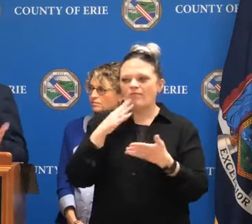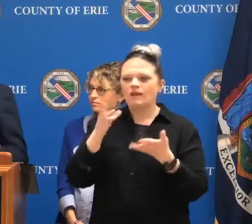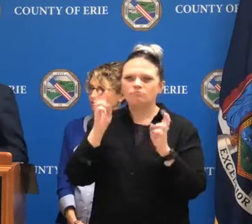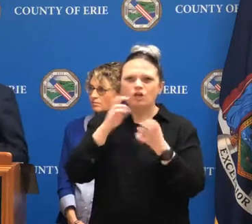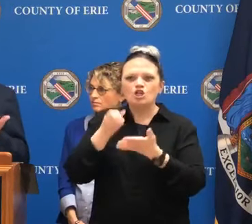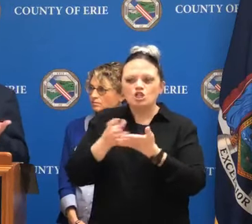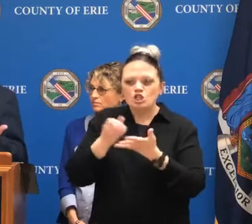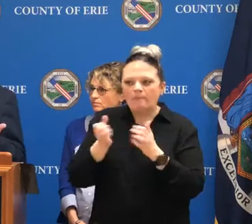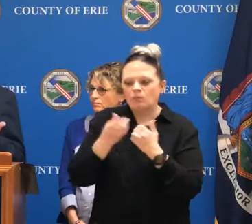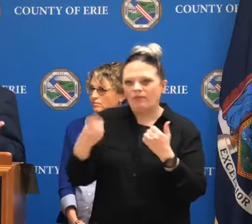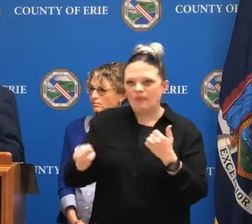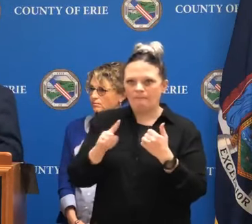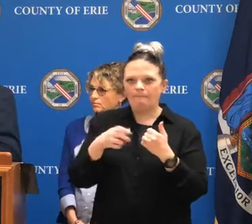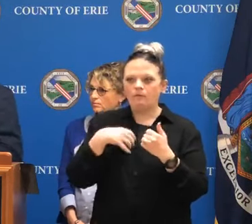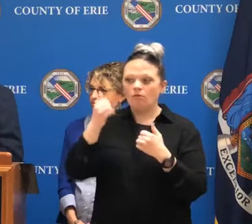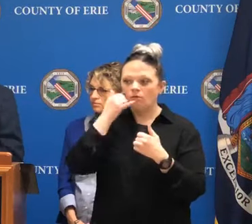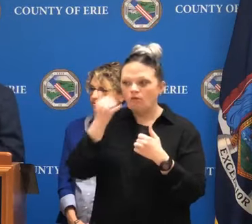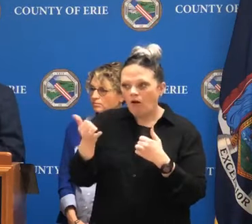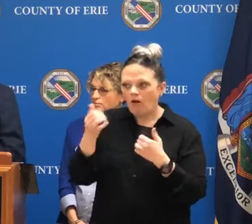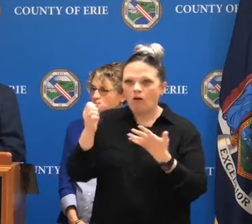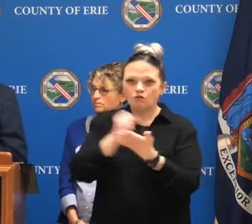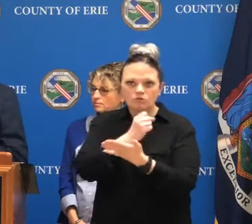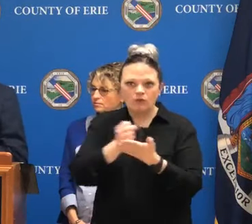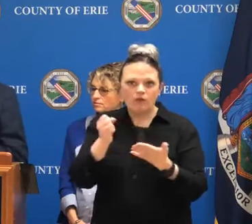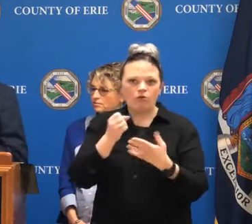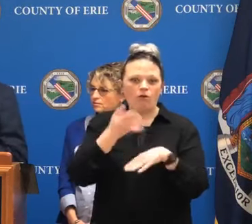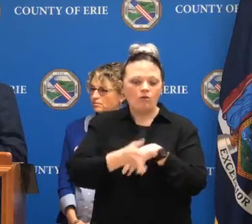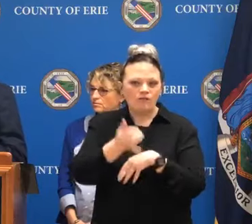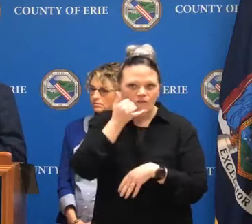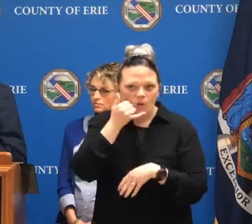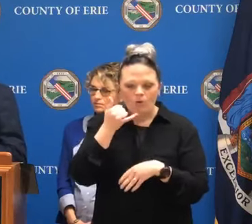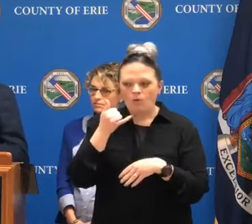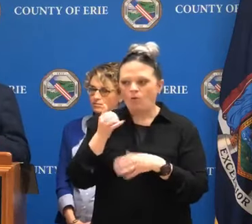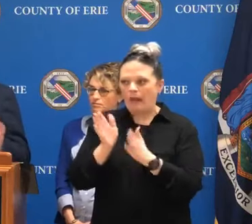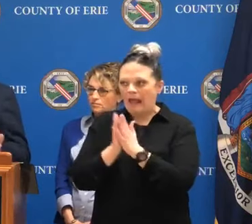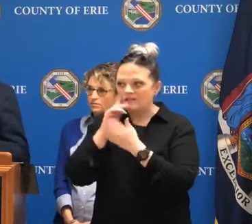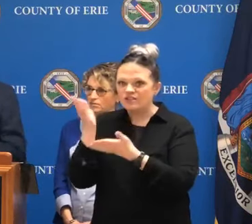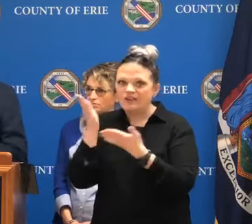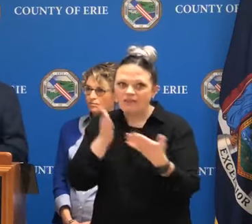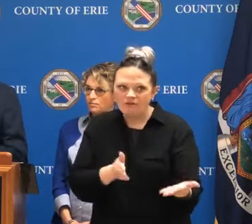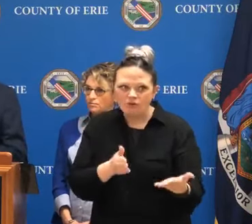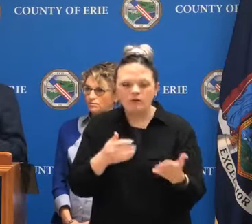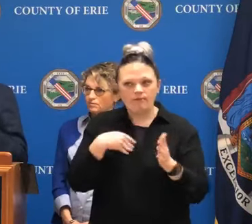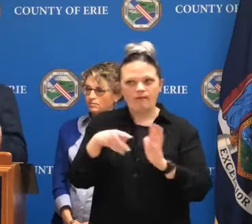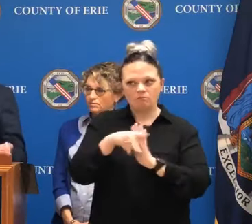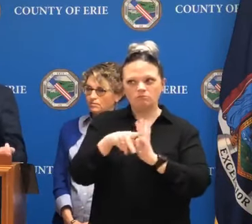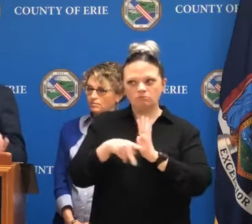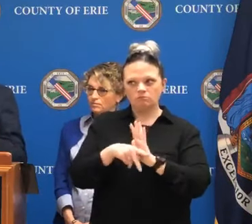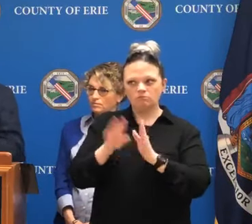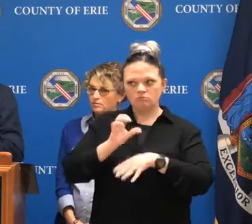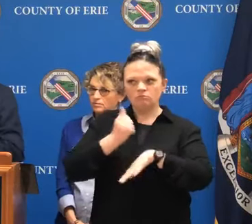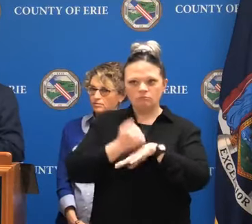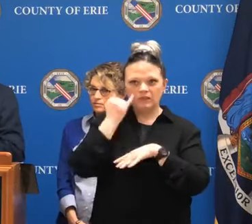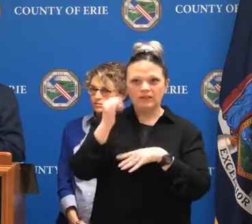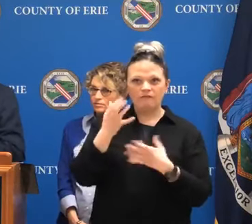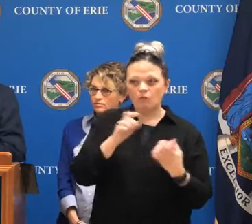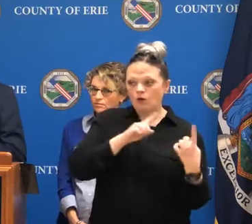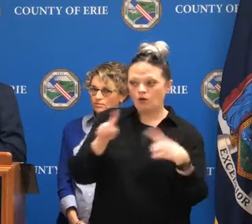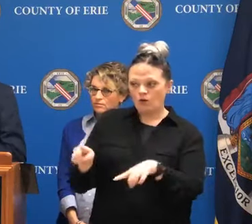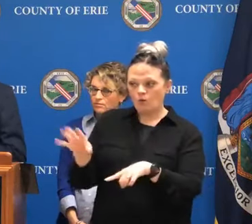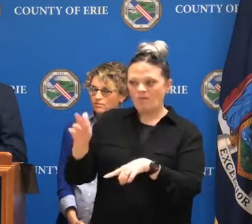to call, to charge your order over the phone, have it delivered. There's protocols that are being put in place if you come to pick it up for